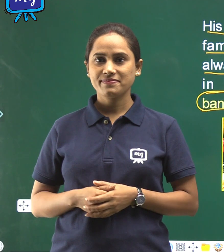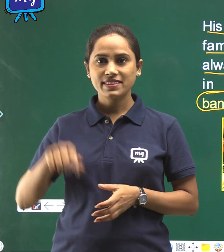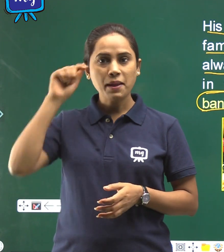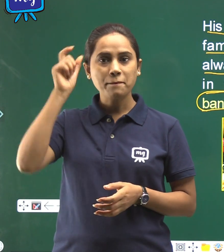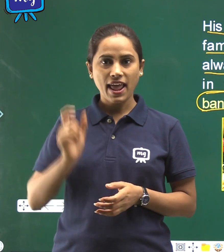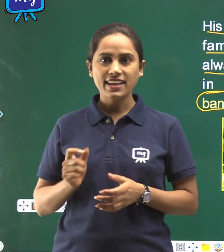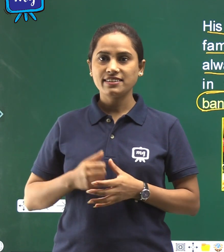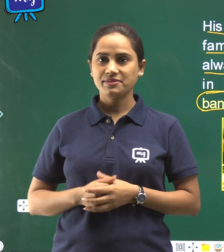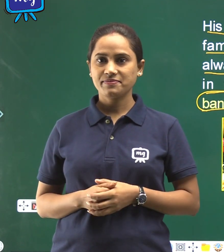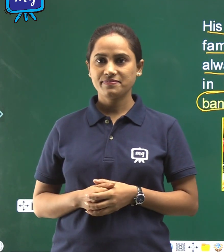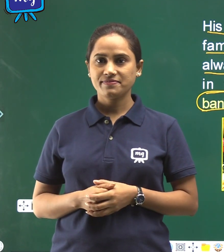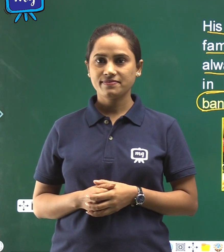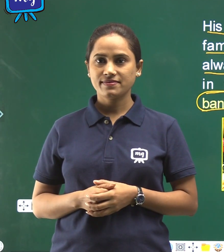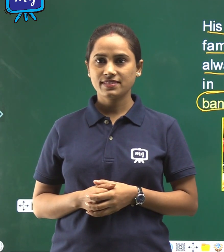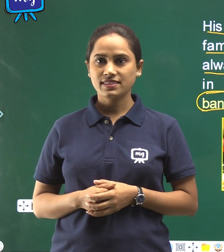blind,